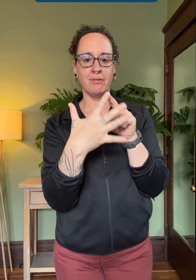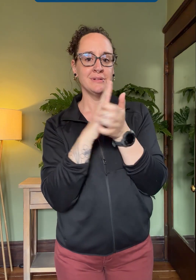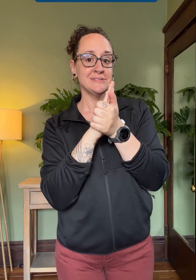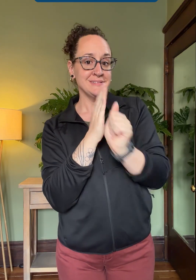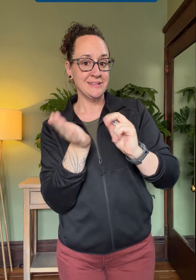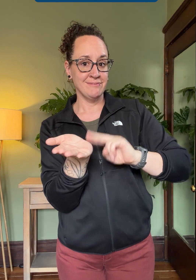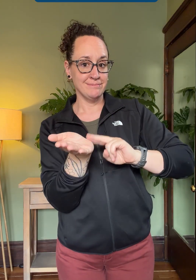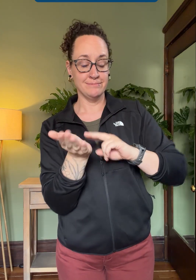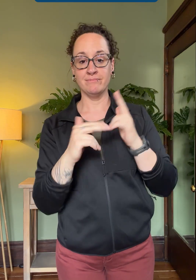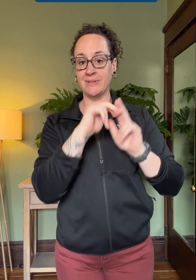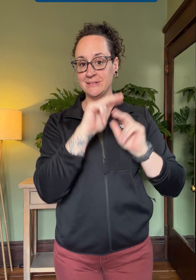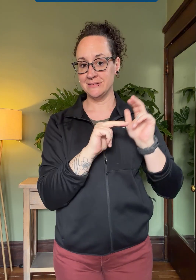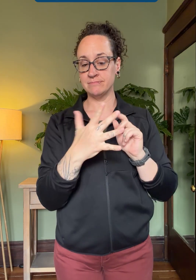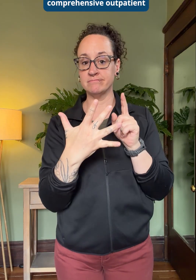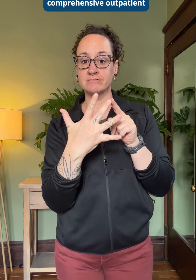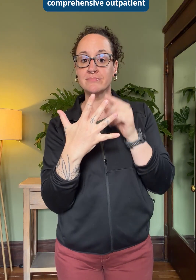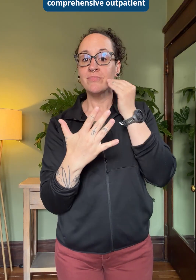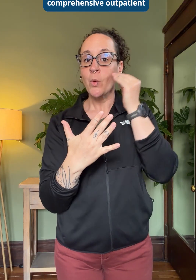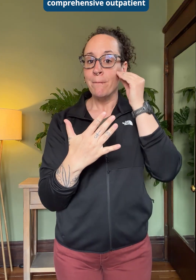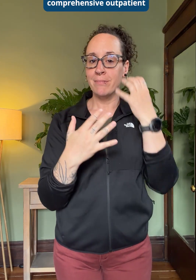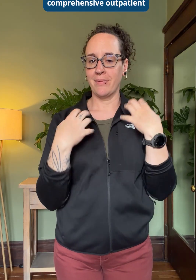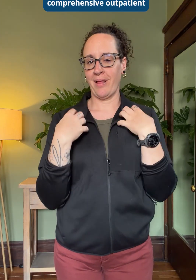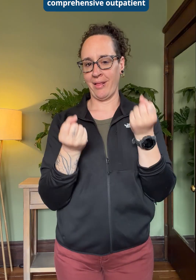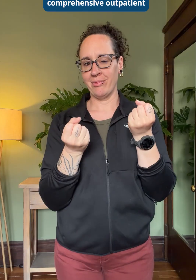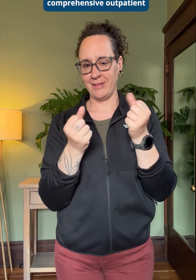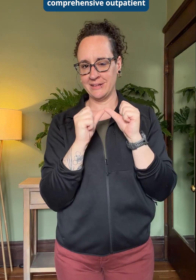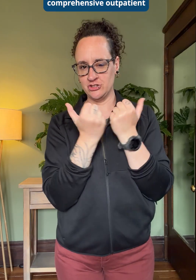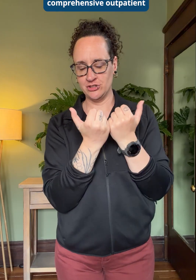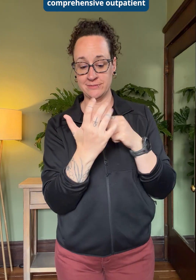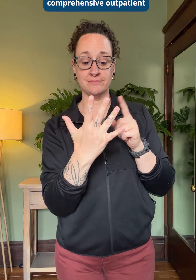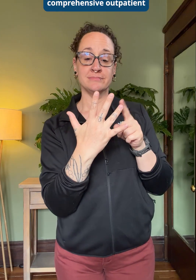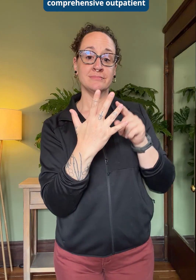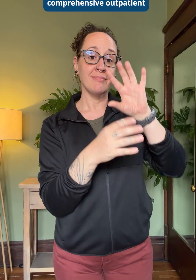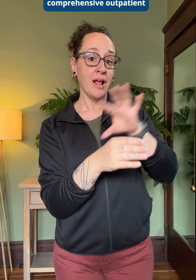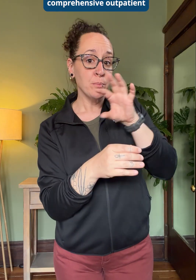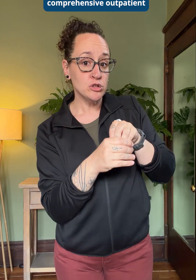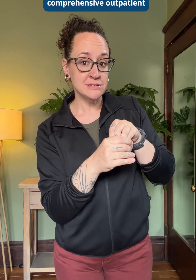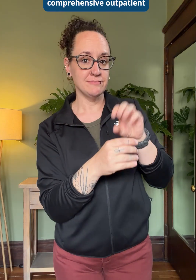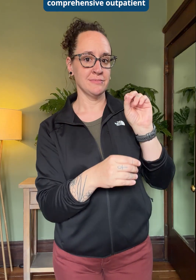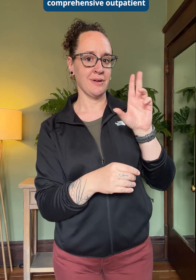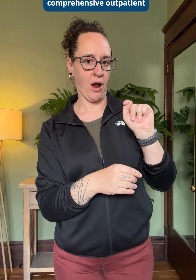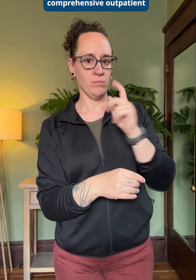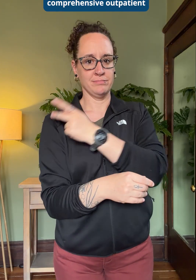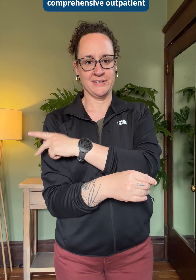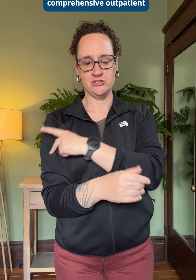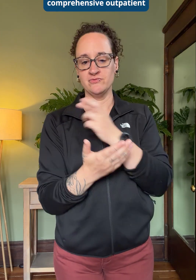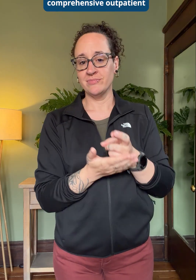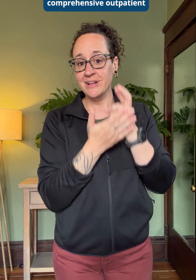hospital, skilled nursing facility, home health agency, comprehensive outpatient